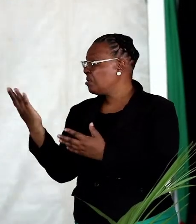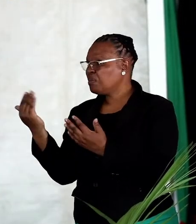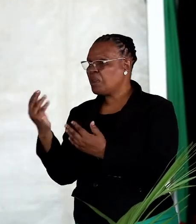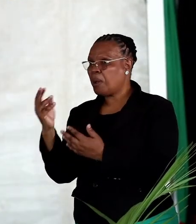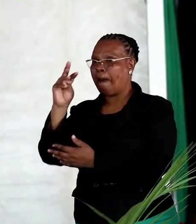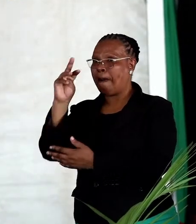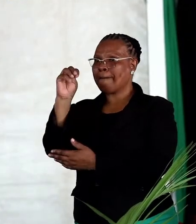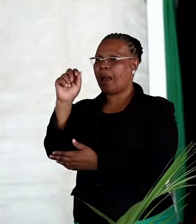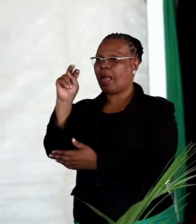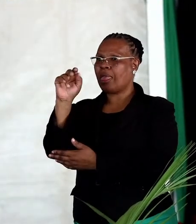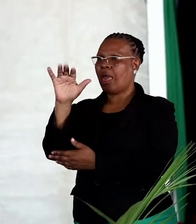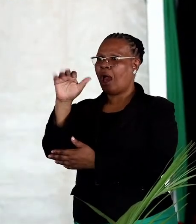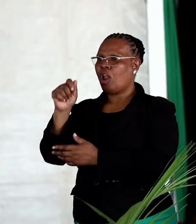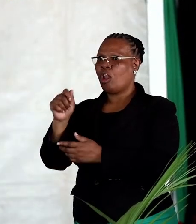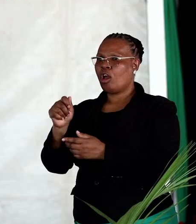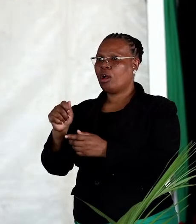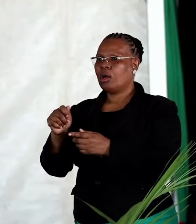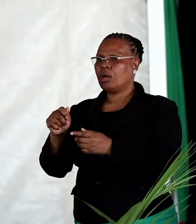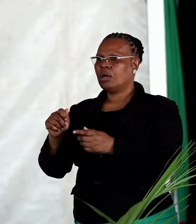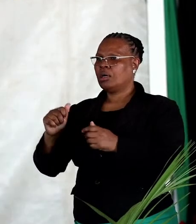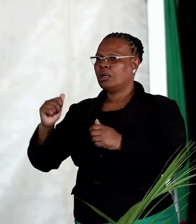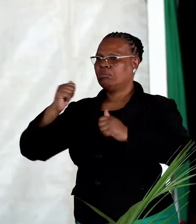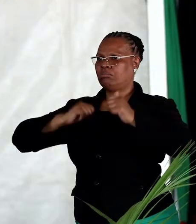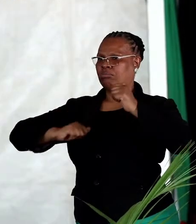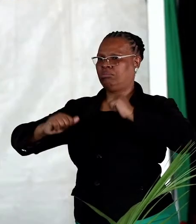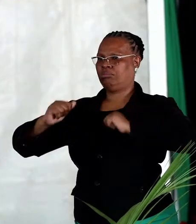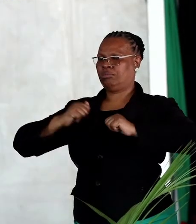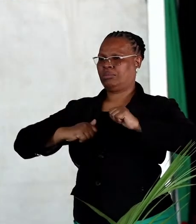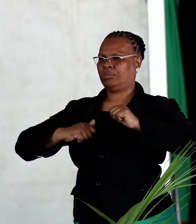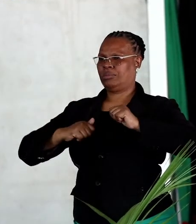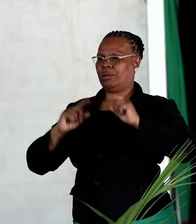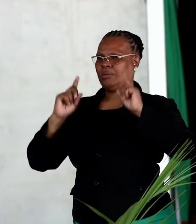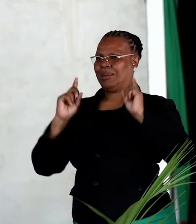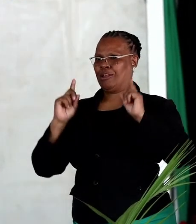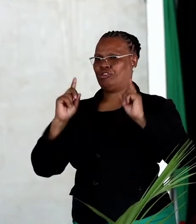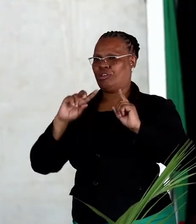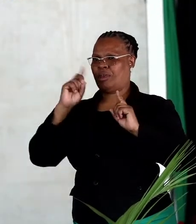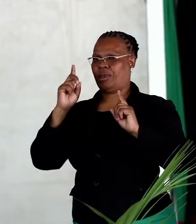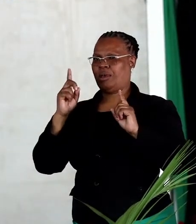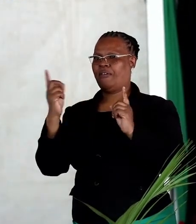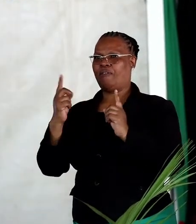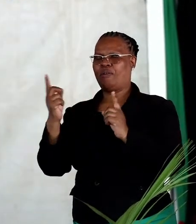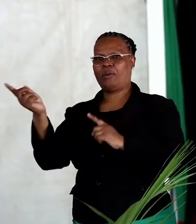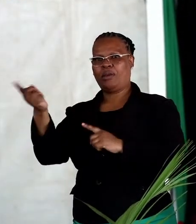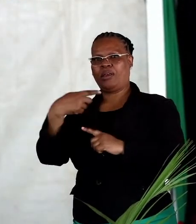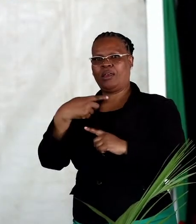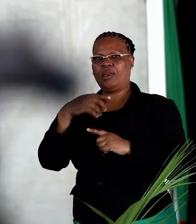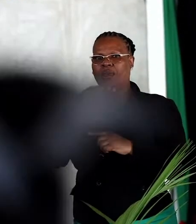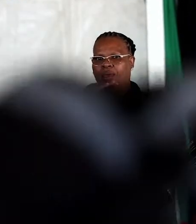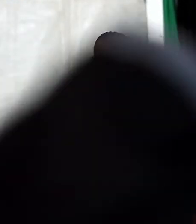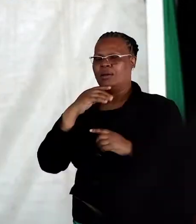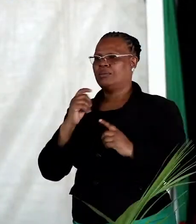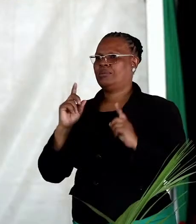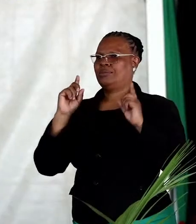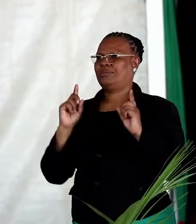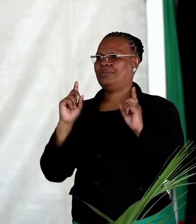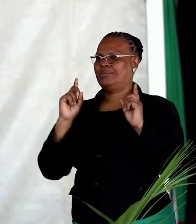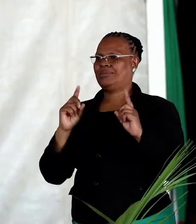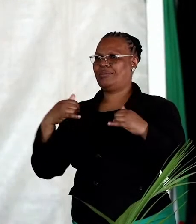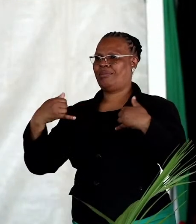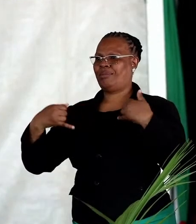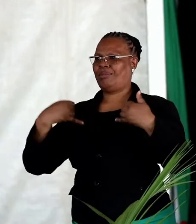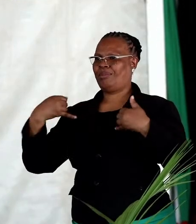Lumanyano mele uba seyikufutshane ngabantu abaza kusonwabisa abaya. Kodwa ke